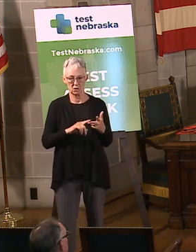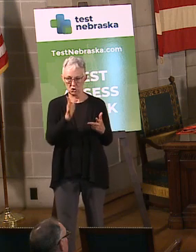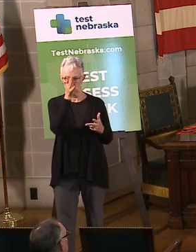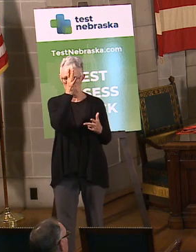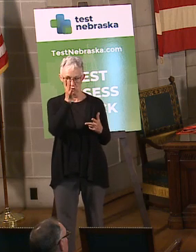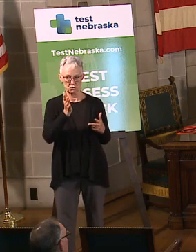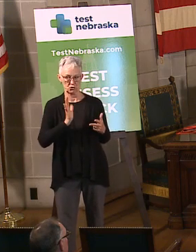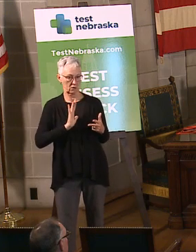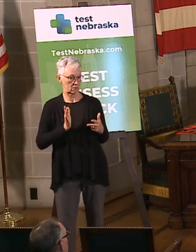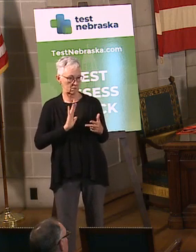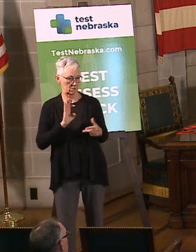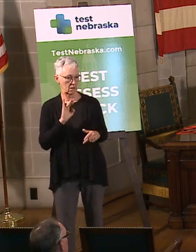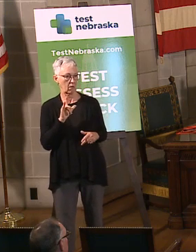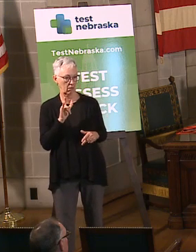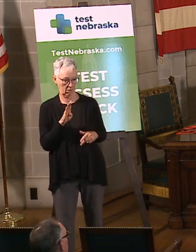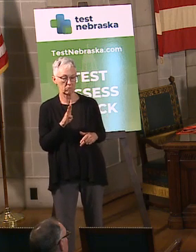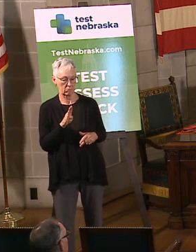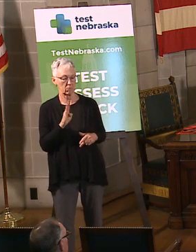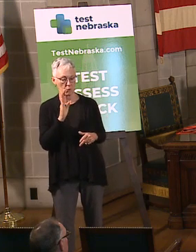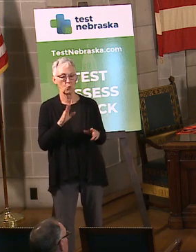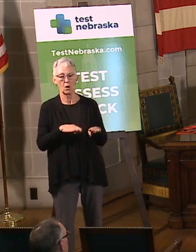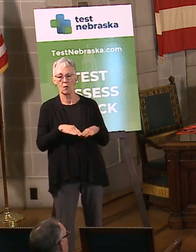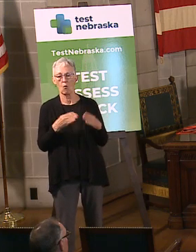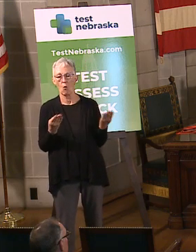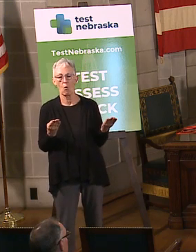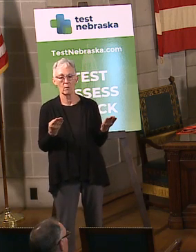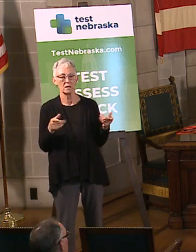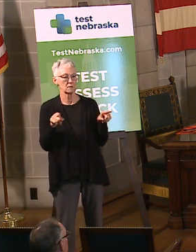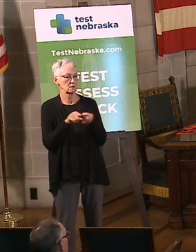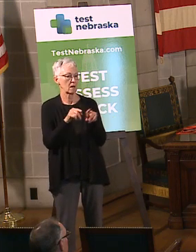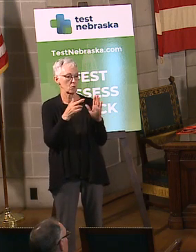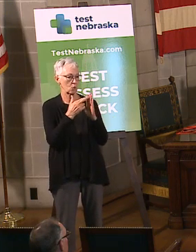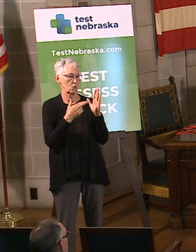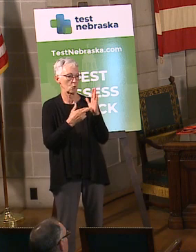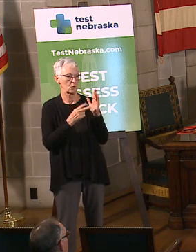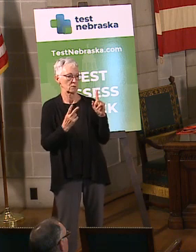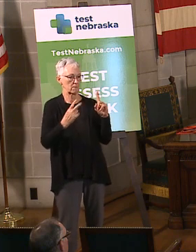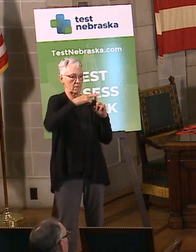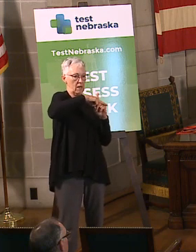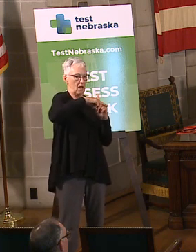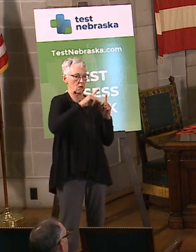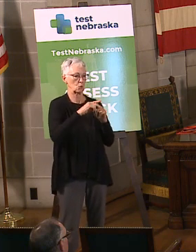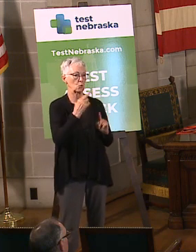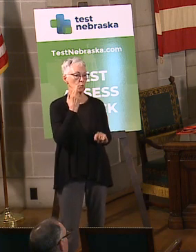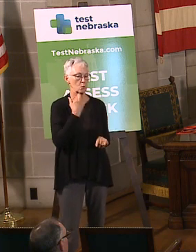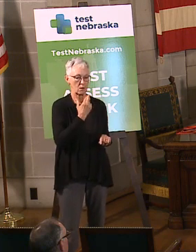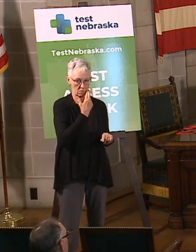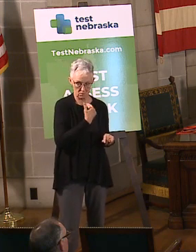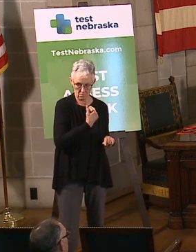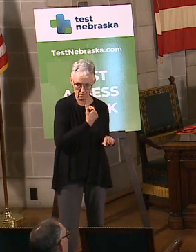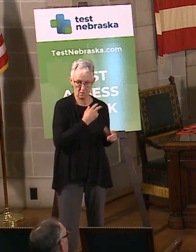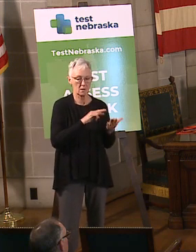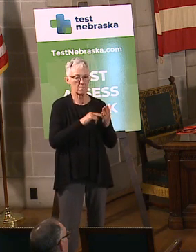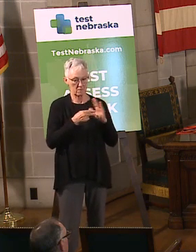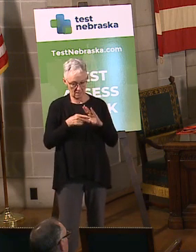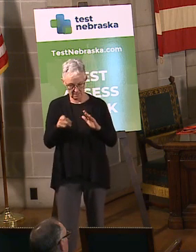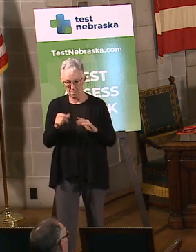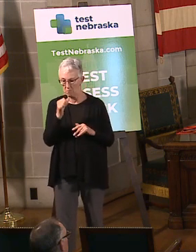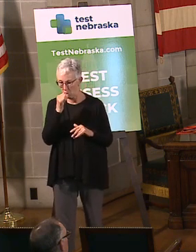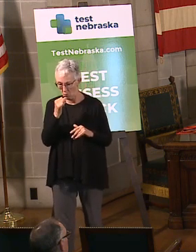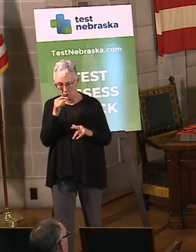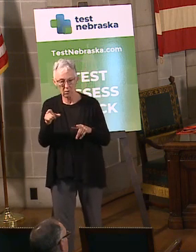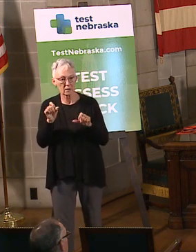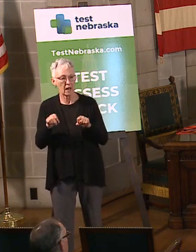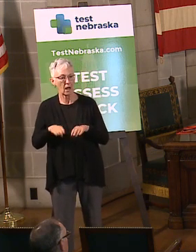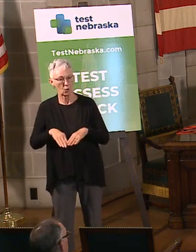reopen basically under the same rules that apply to restaurants. They'll have to be at 25 people